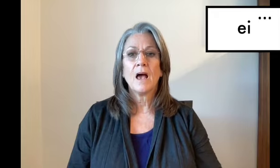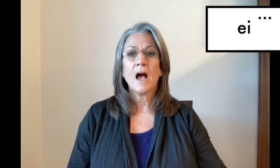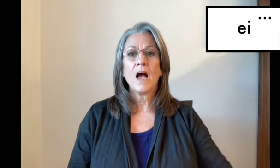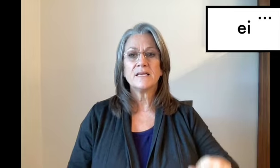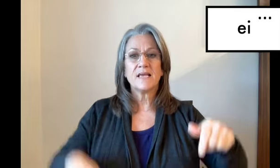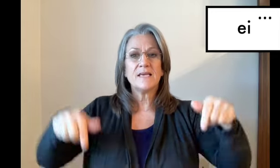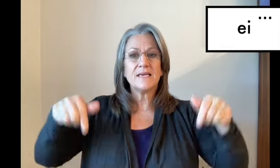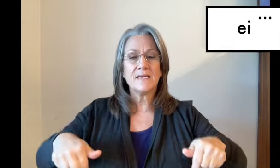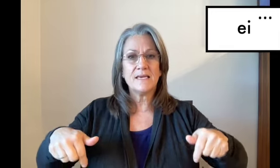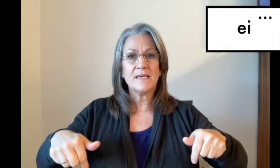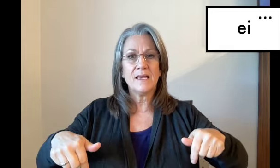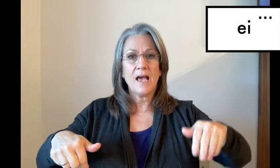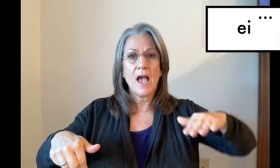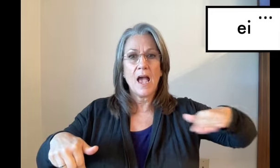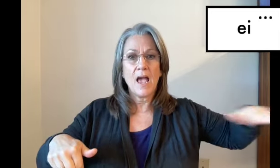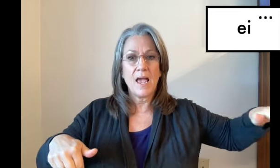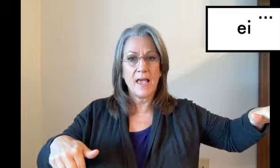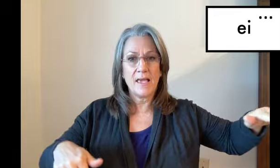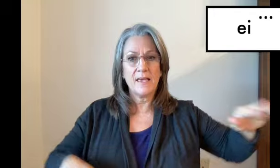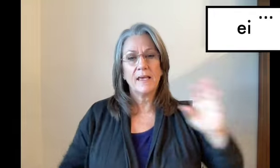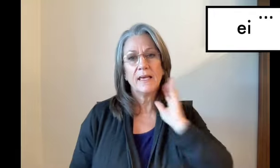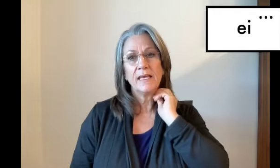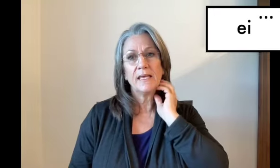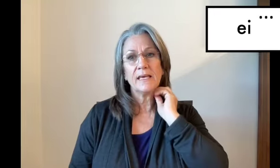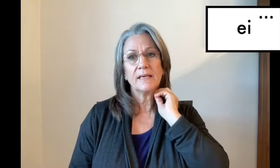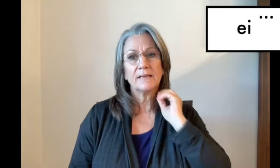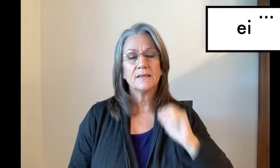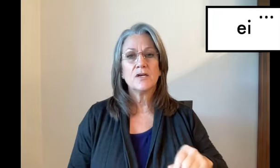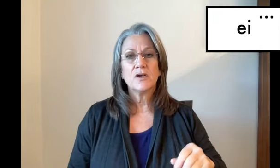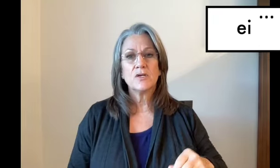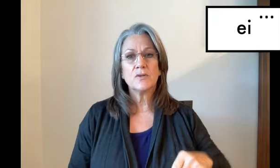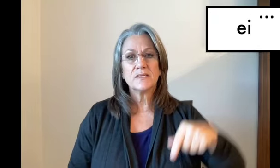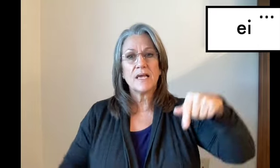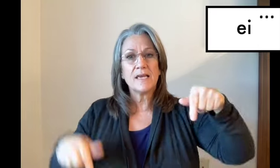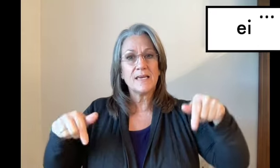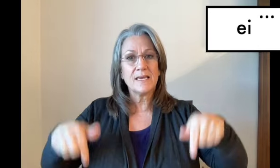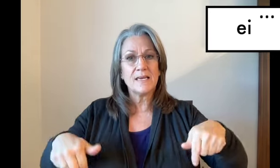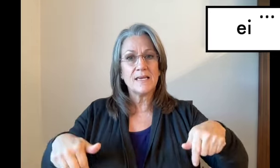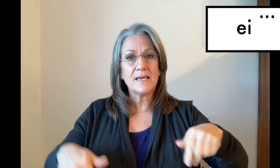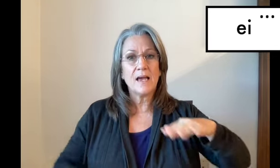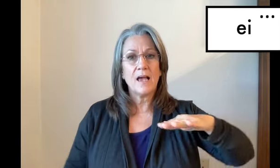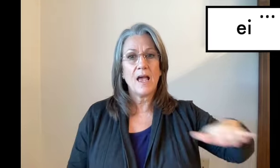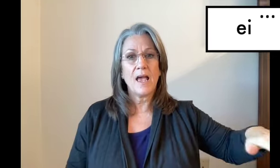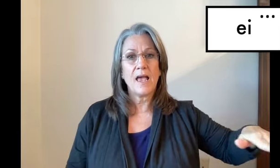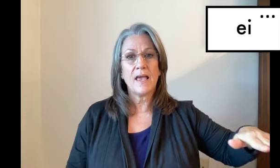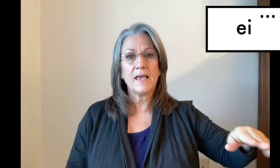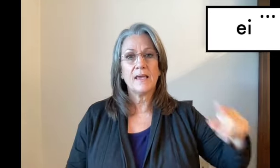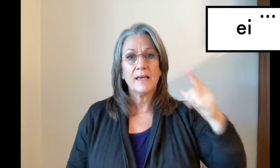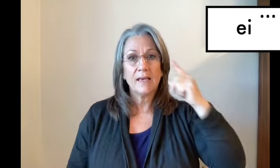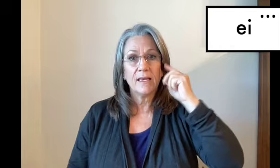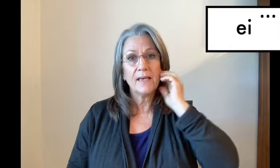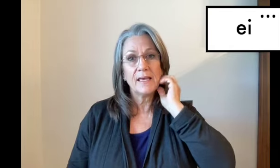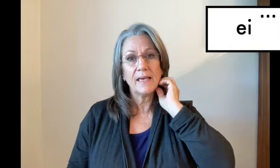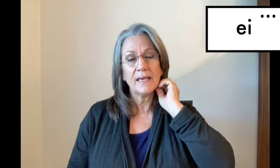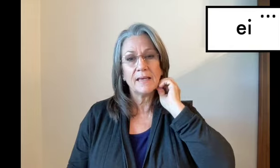I say e, a, I. You say e, A, I.